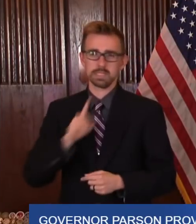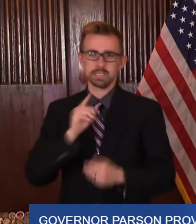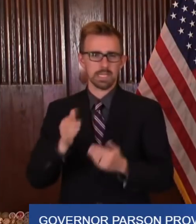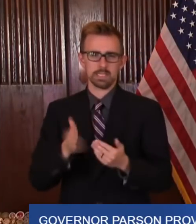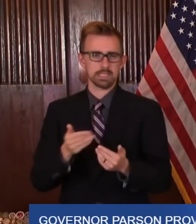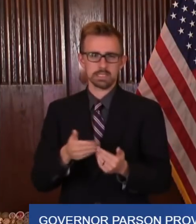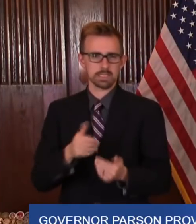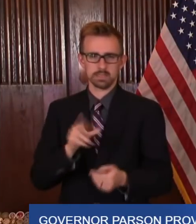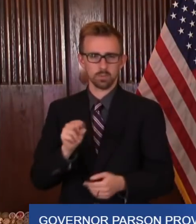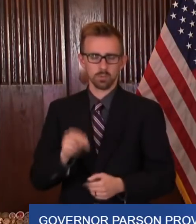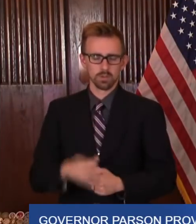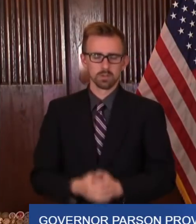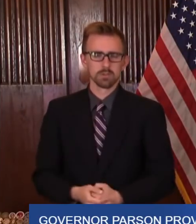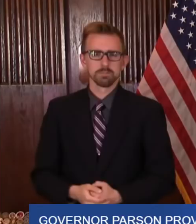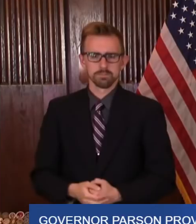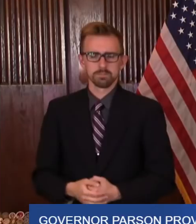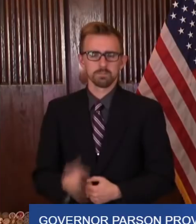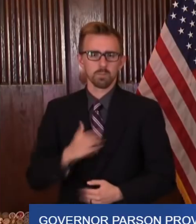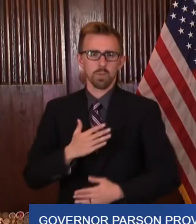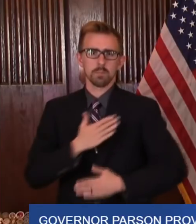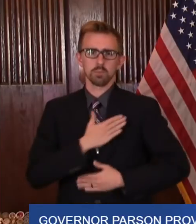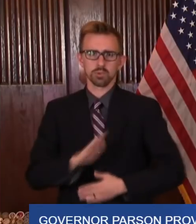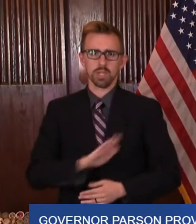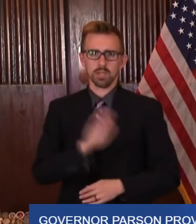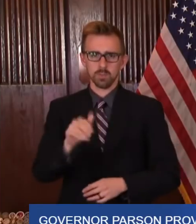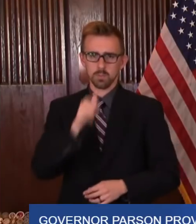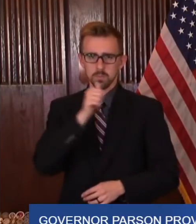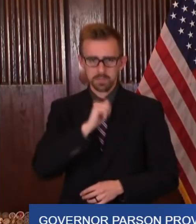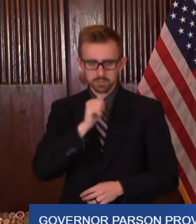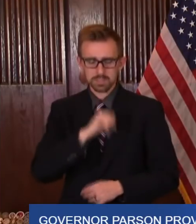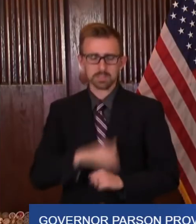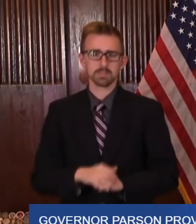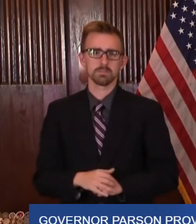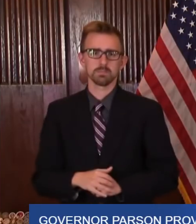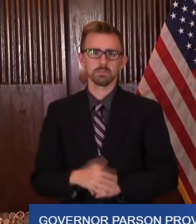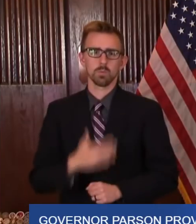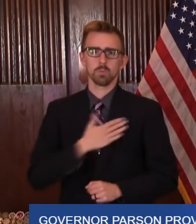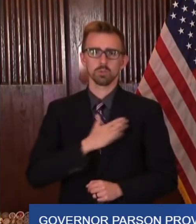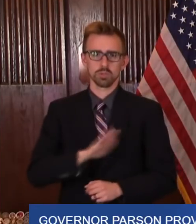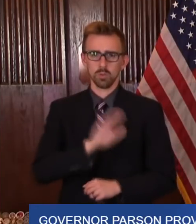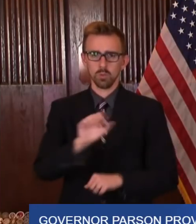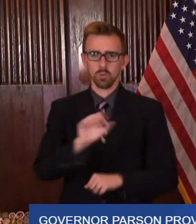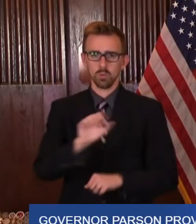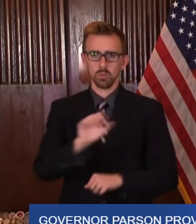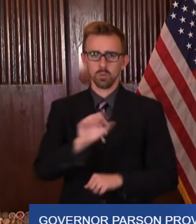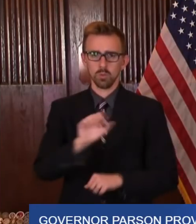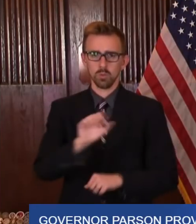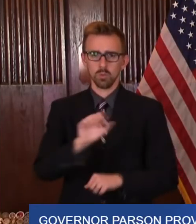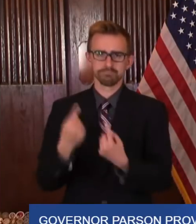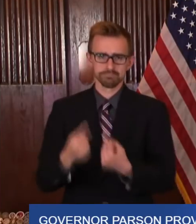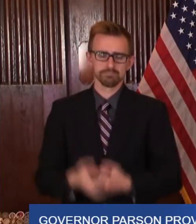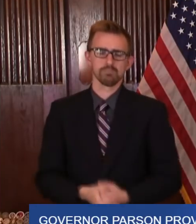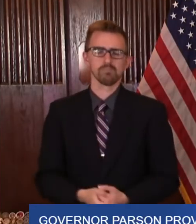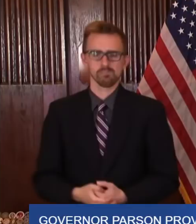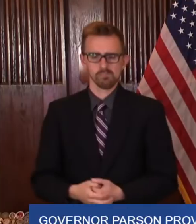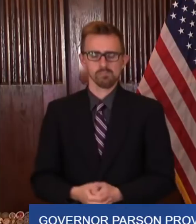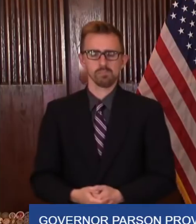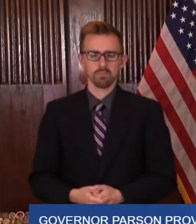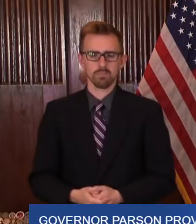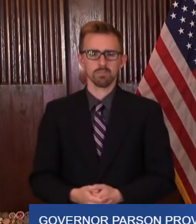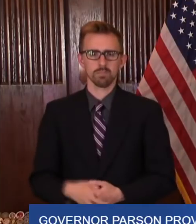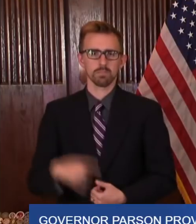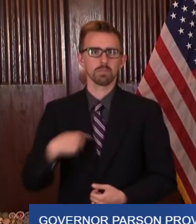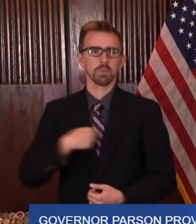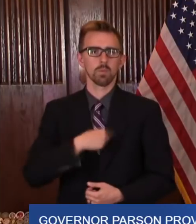everyone, but we greatly appreciate Missourians' patience and their efforts during this trying time.